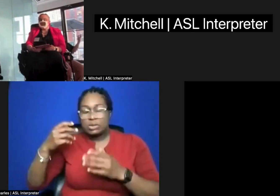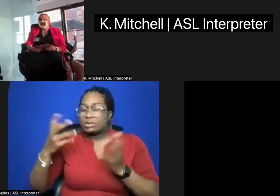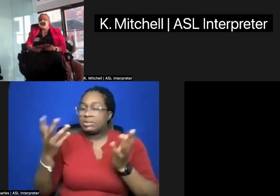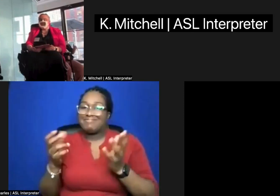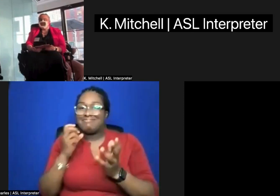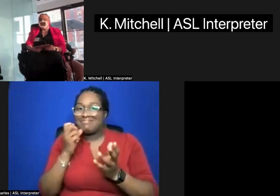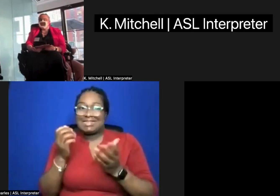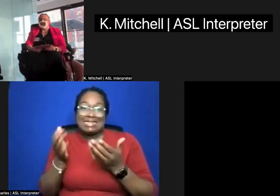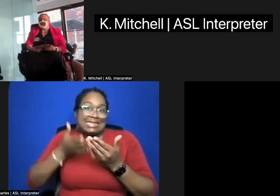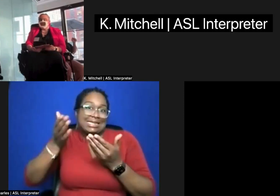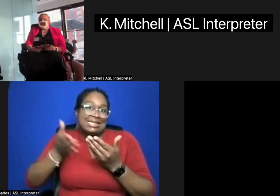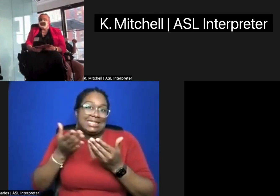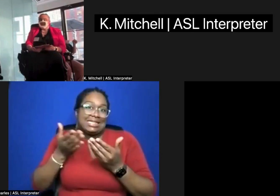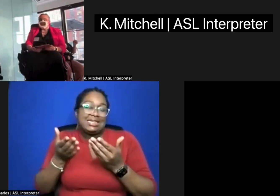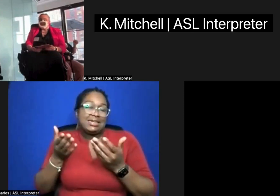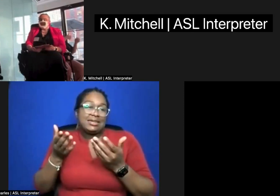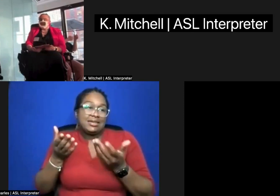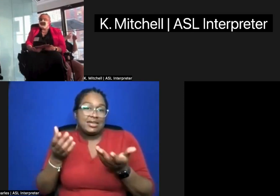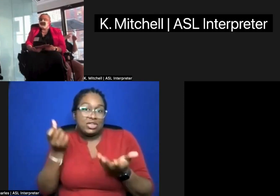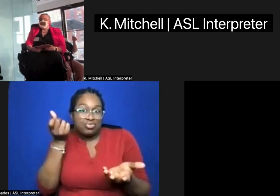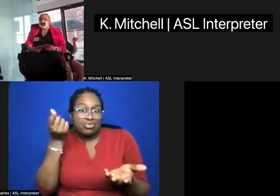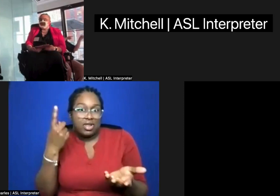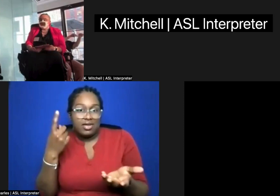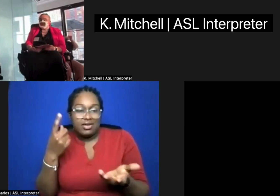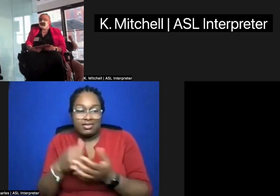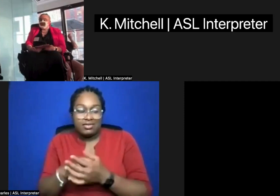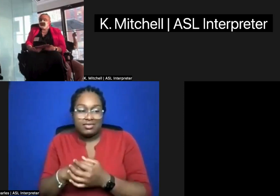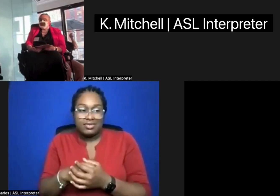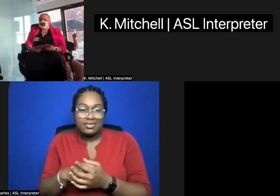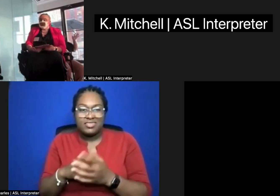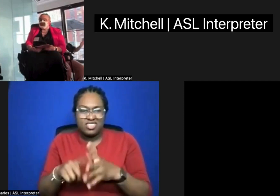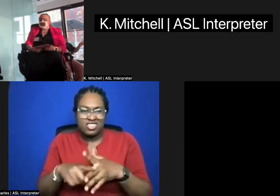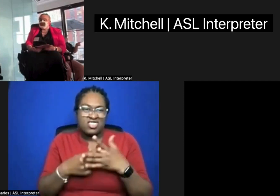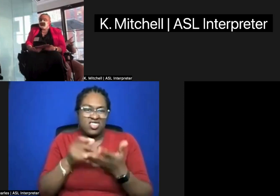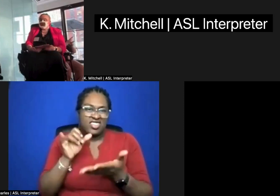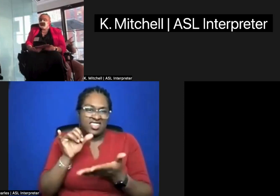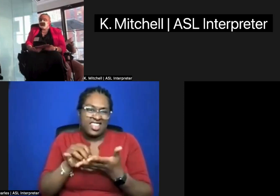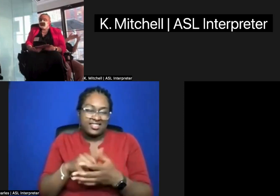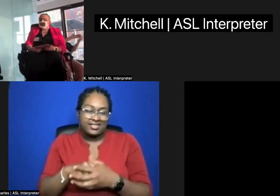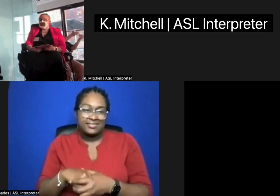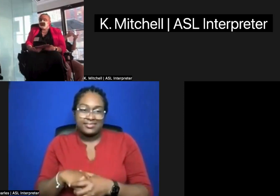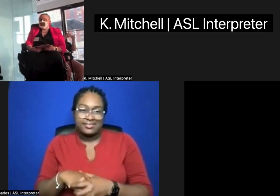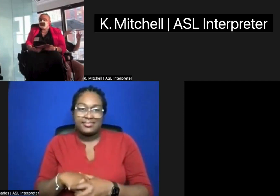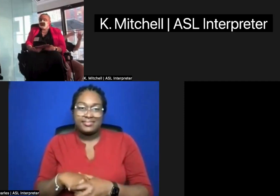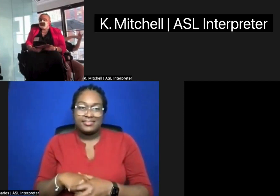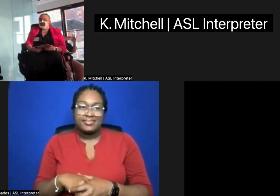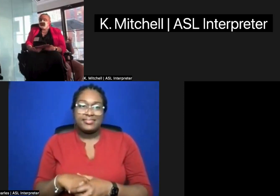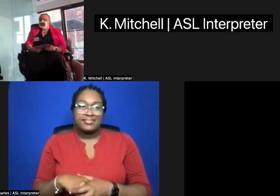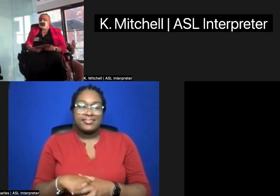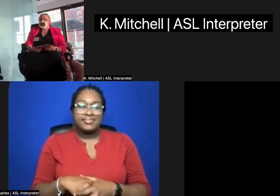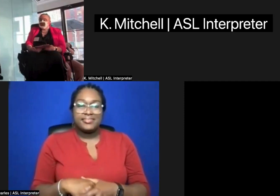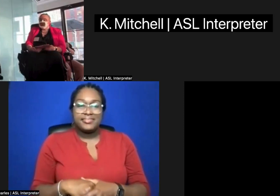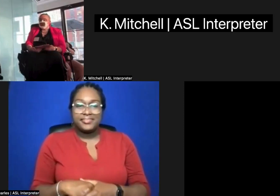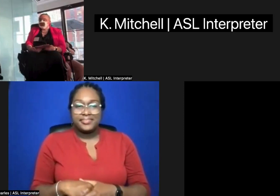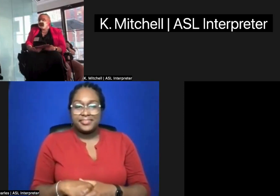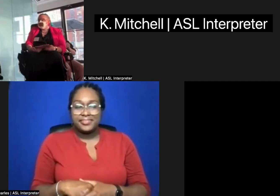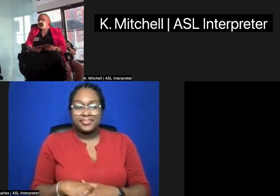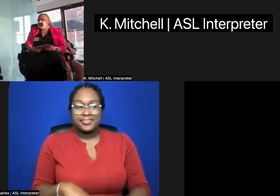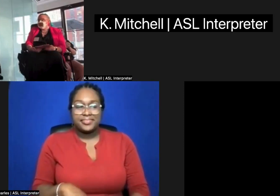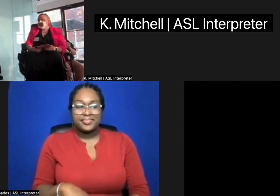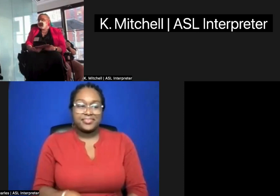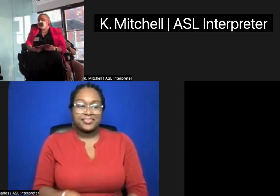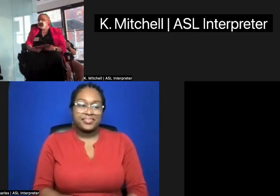palatable way. I think probably start there. But I don't ever want to, I don't